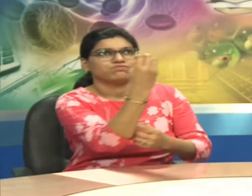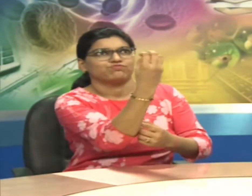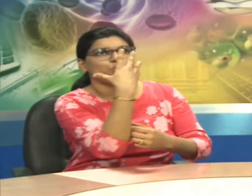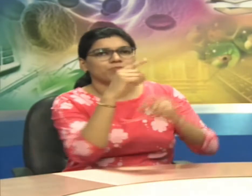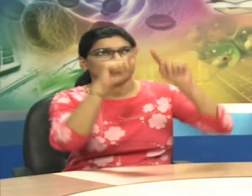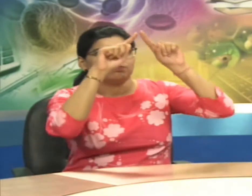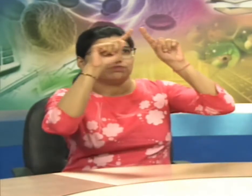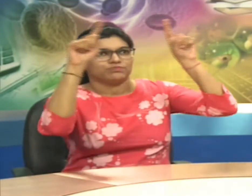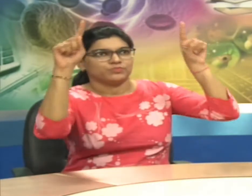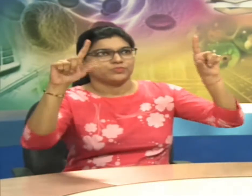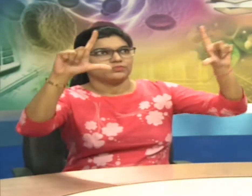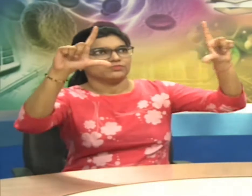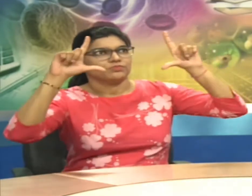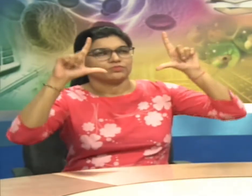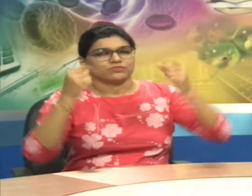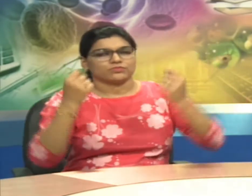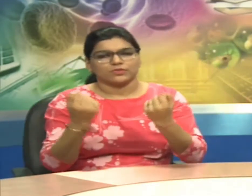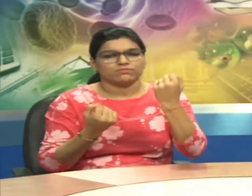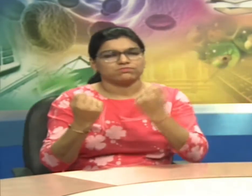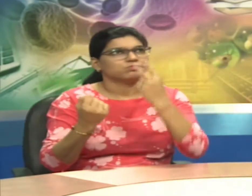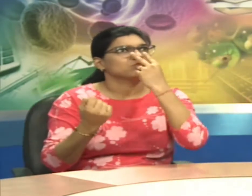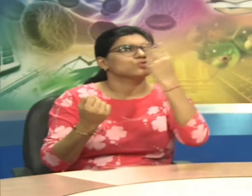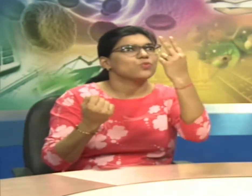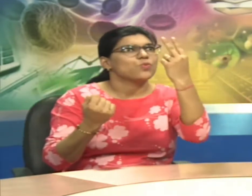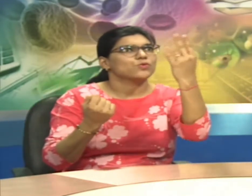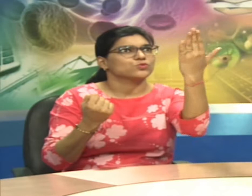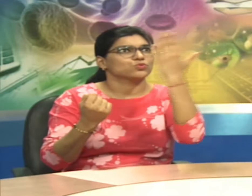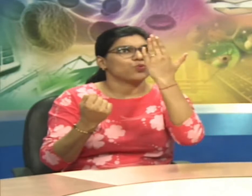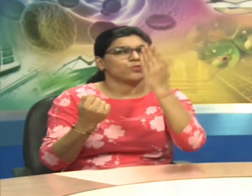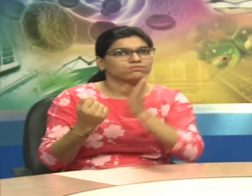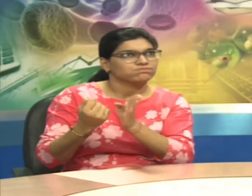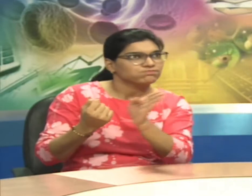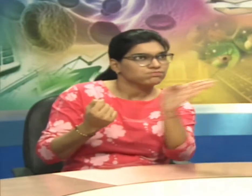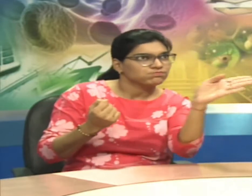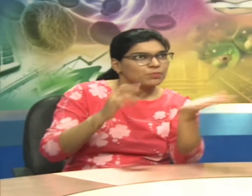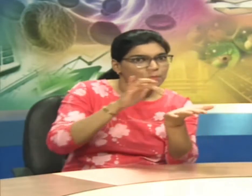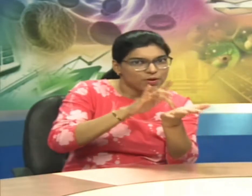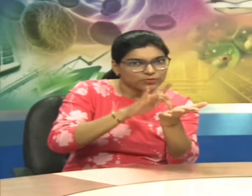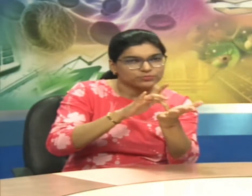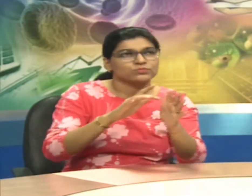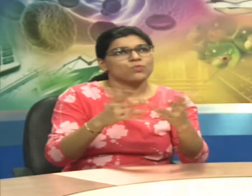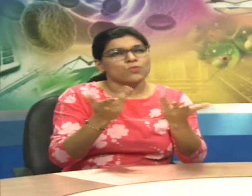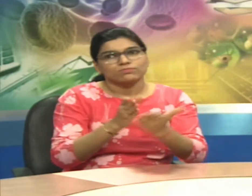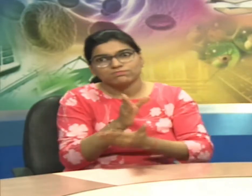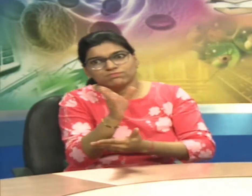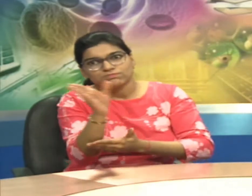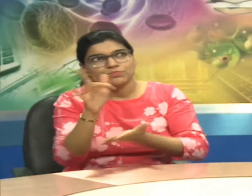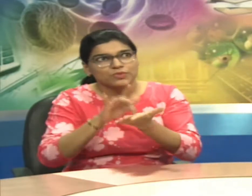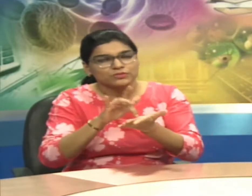Different information are given by the signboards placed on the road. We seen them and turn according to them.